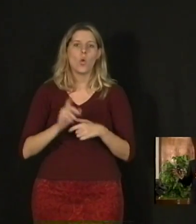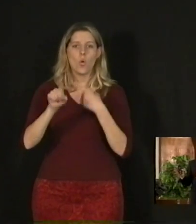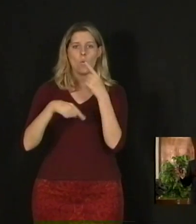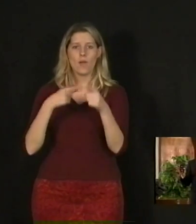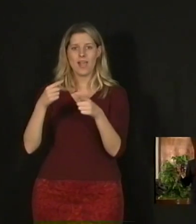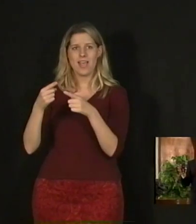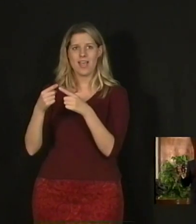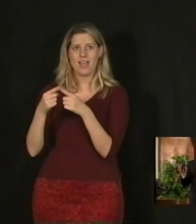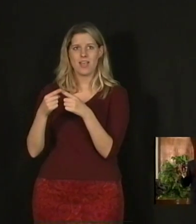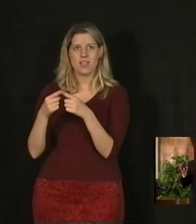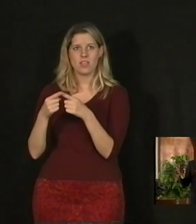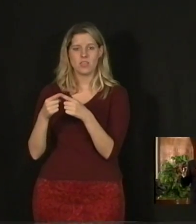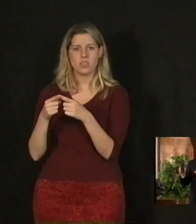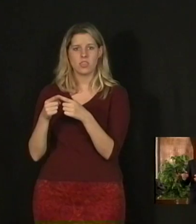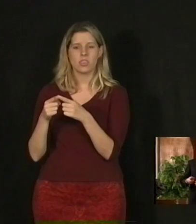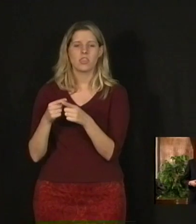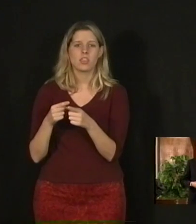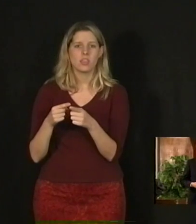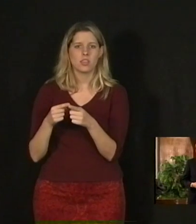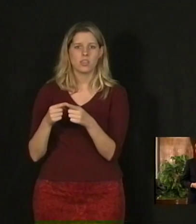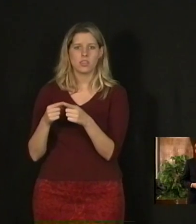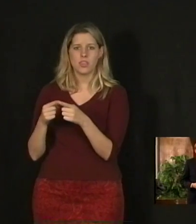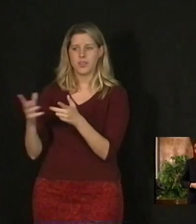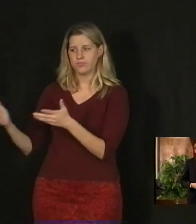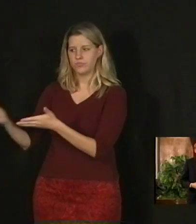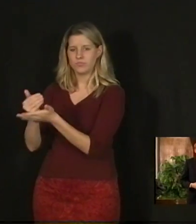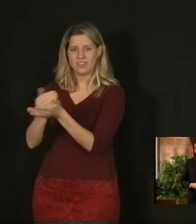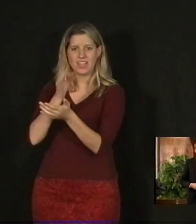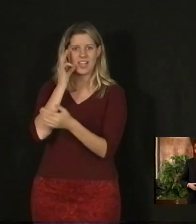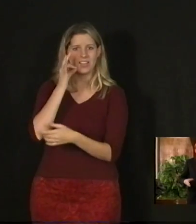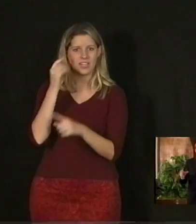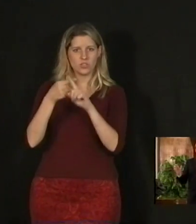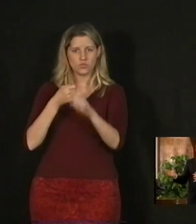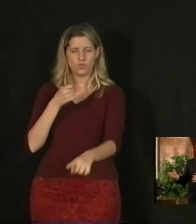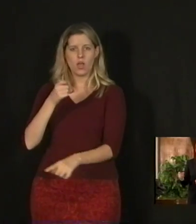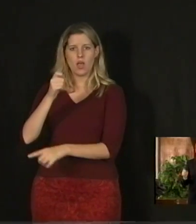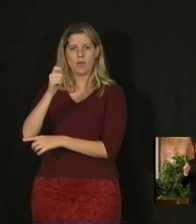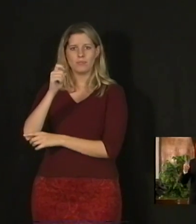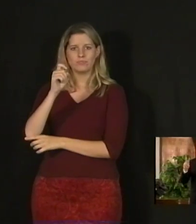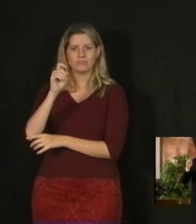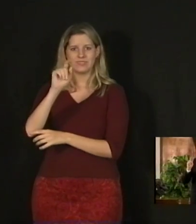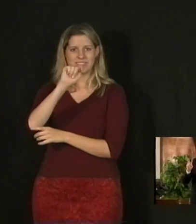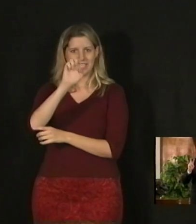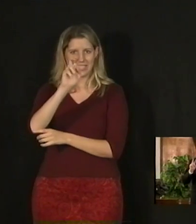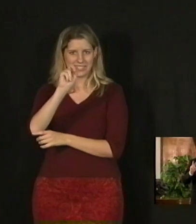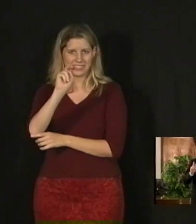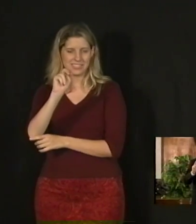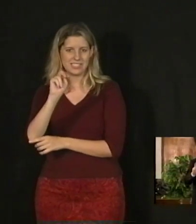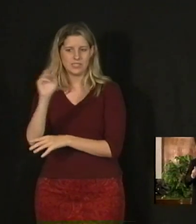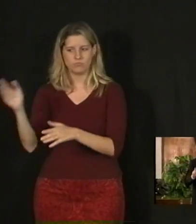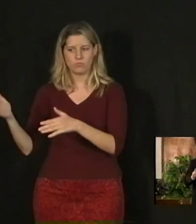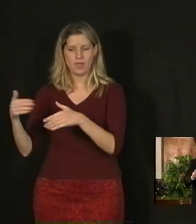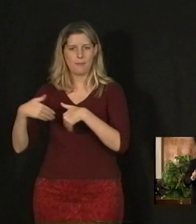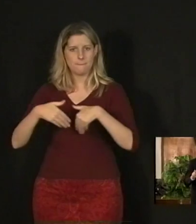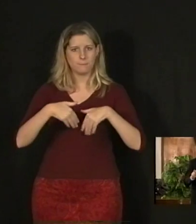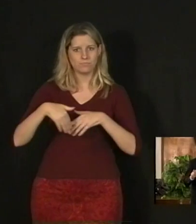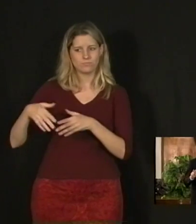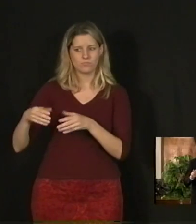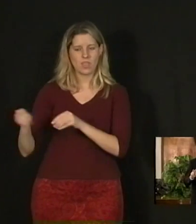out of Ross's Landing, Tennessee, they moved the Indians out 2 weeks before harvest